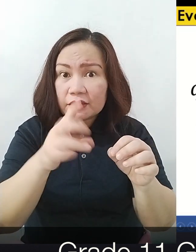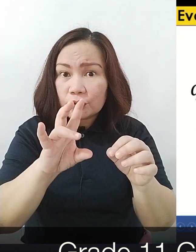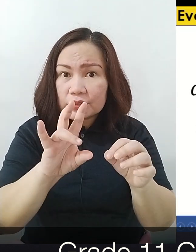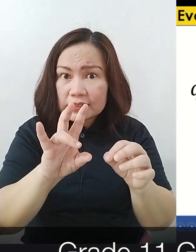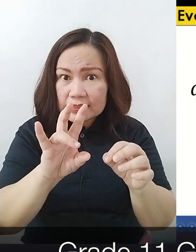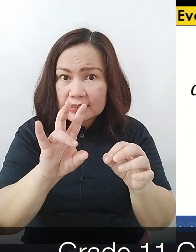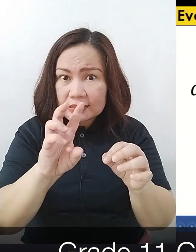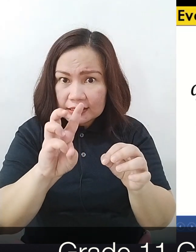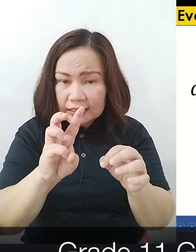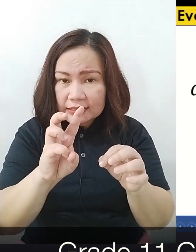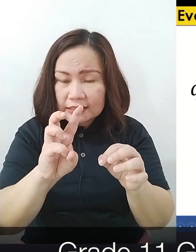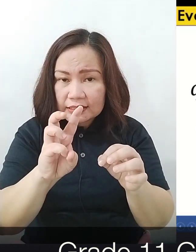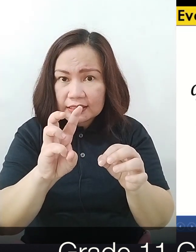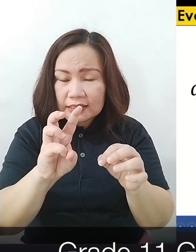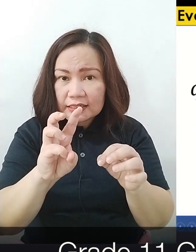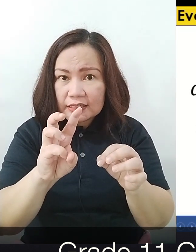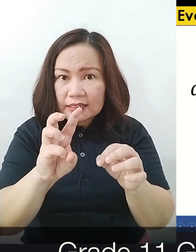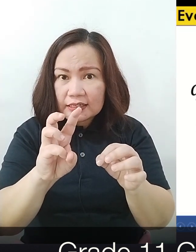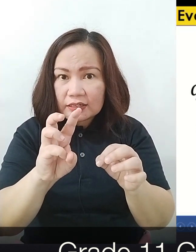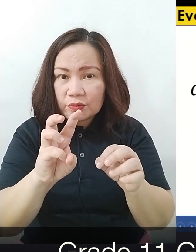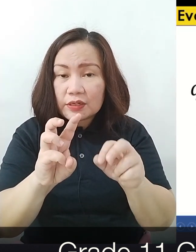answer is 5. So therefore,